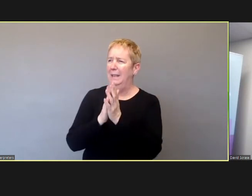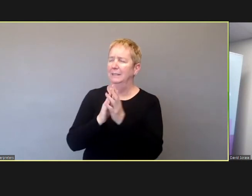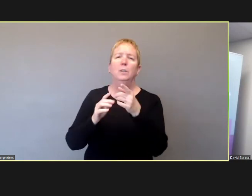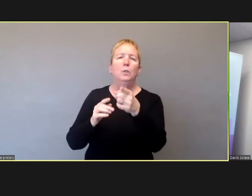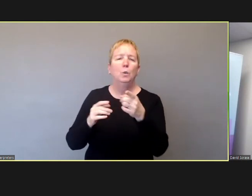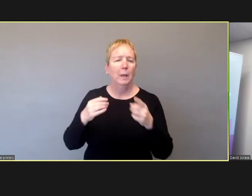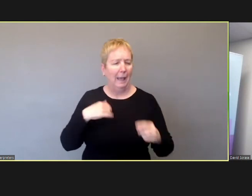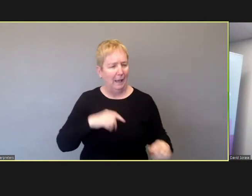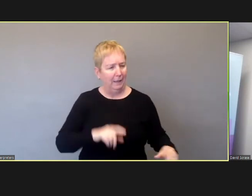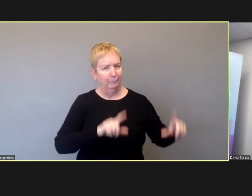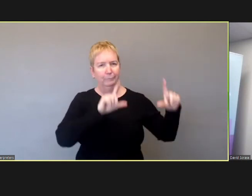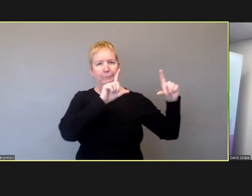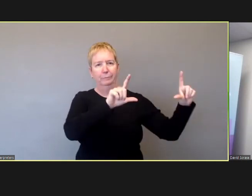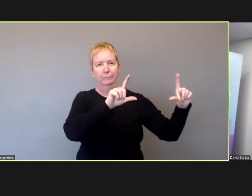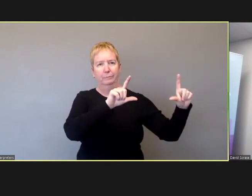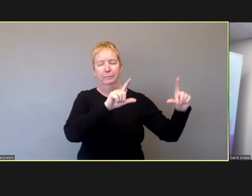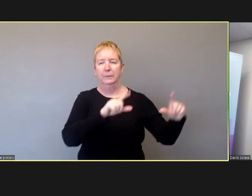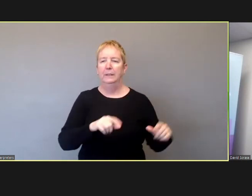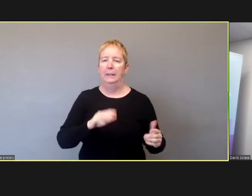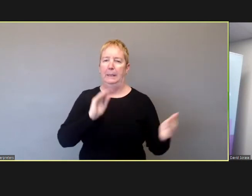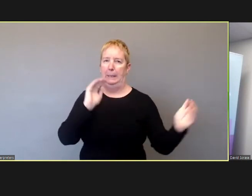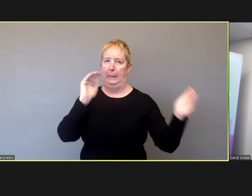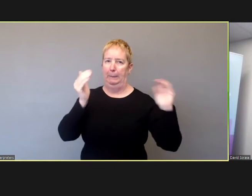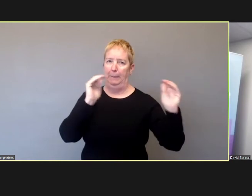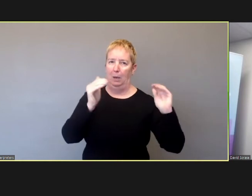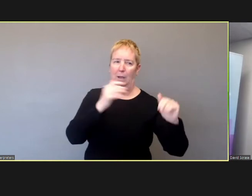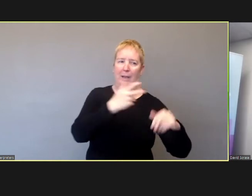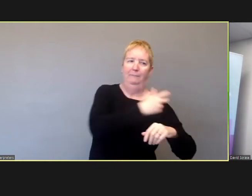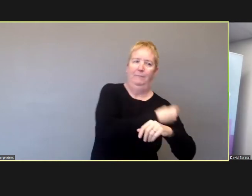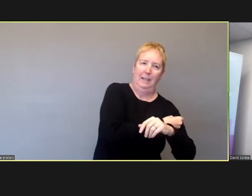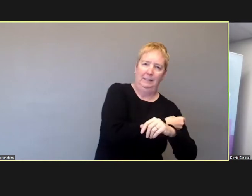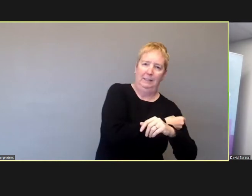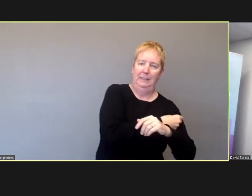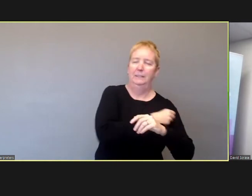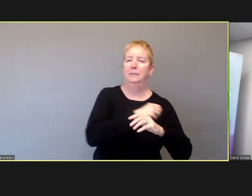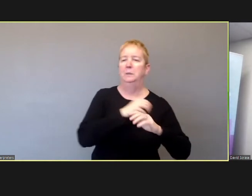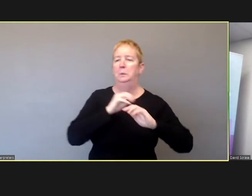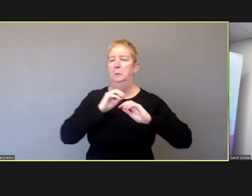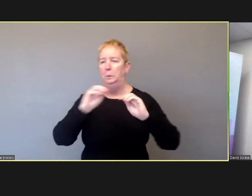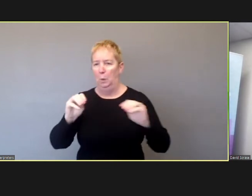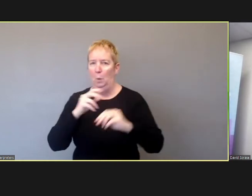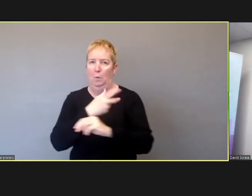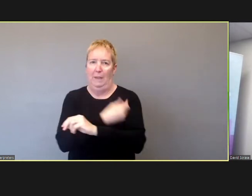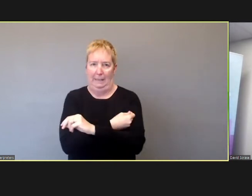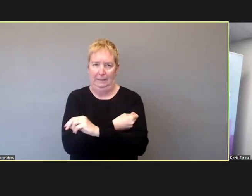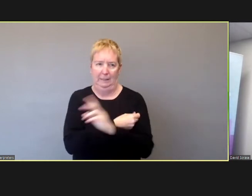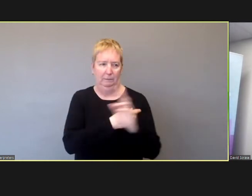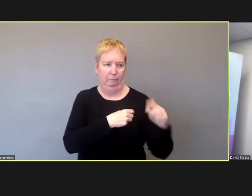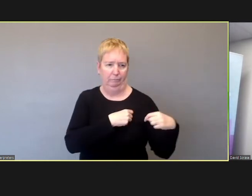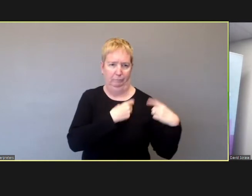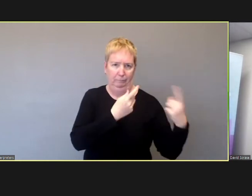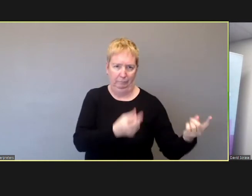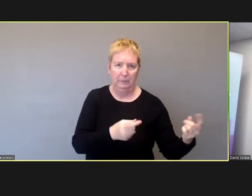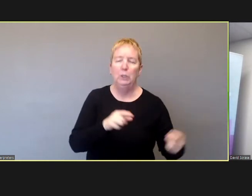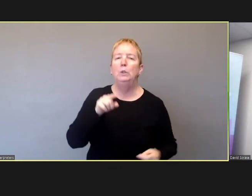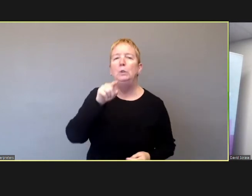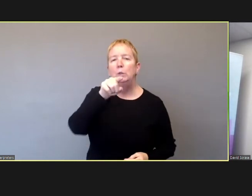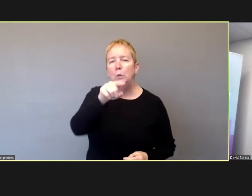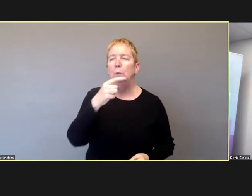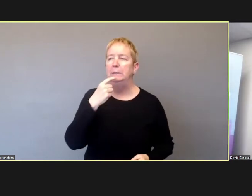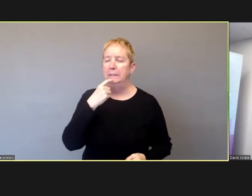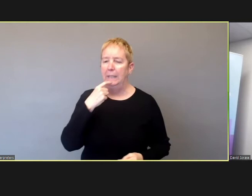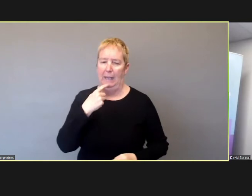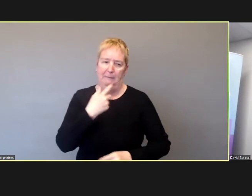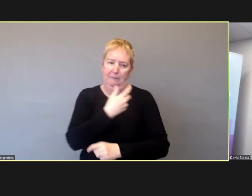the vaccination versus unvaccination report from the last 4 weeks. You pointed out how that data shows that the vaccines